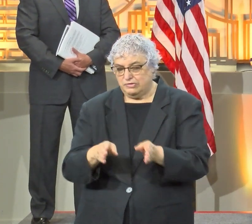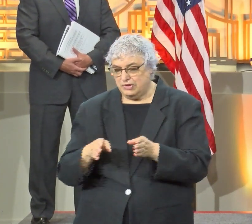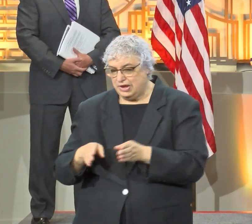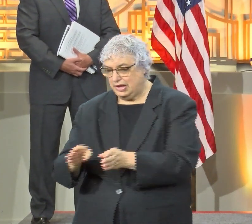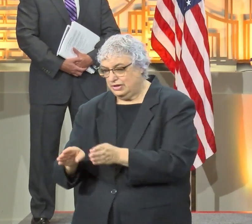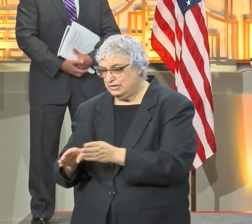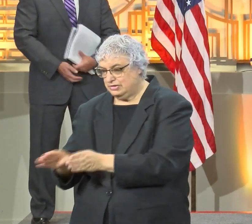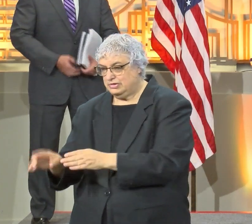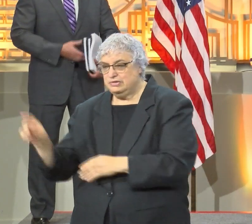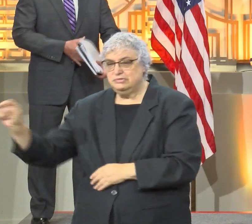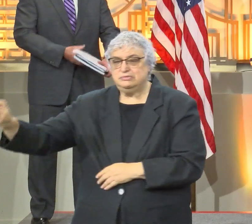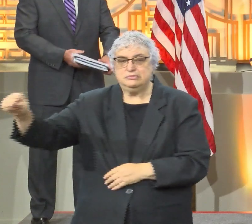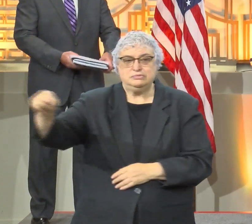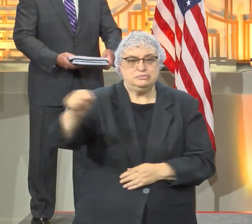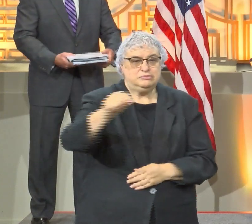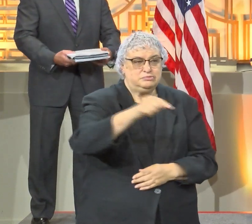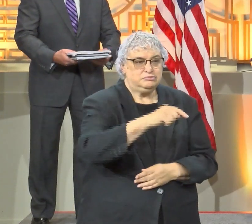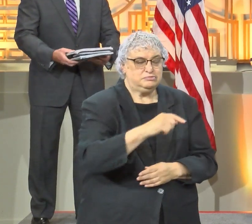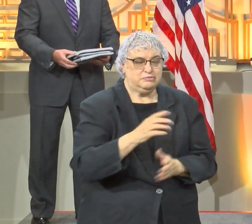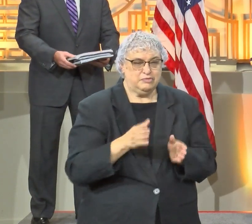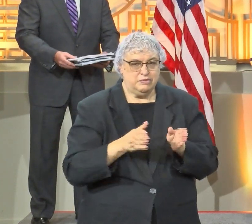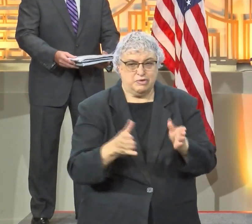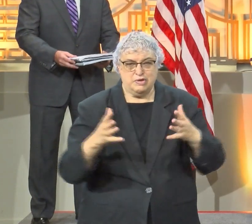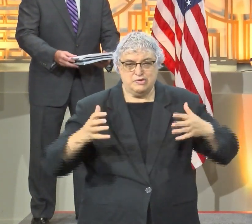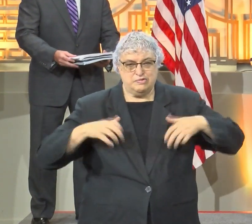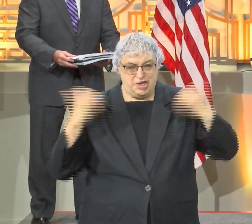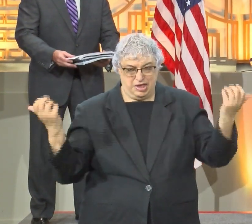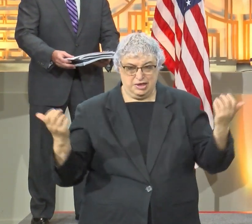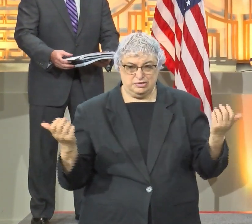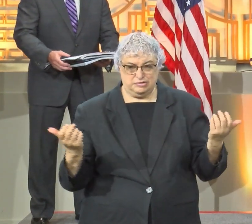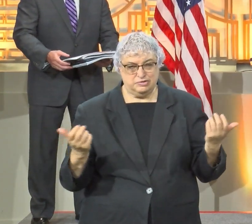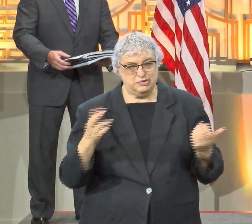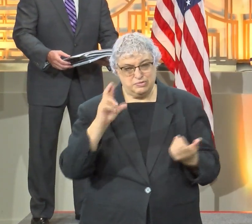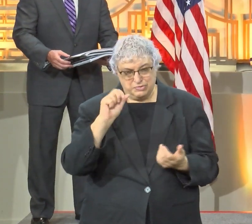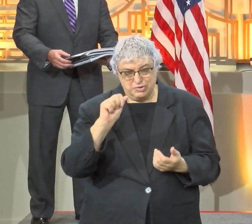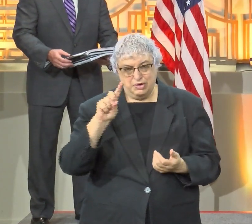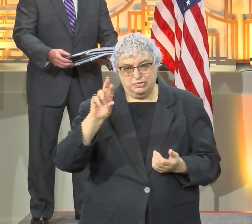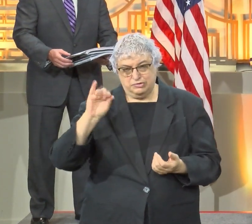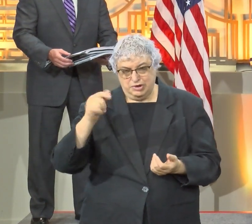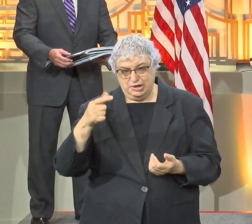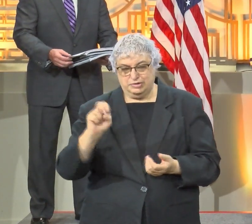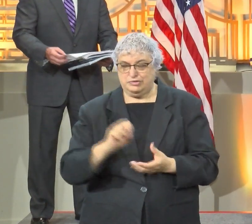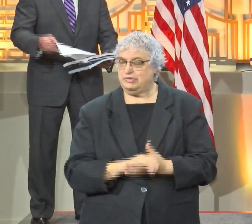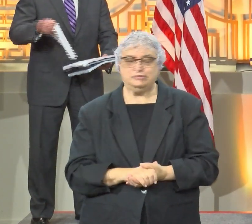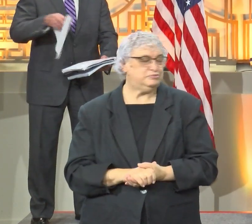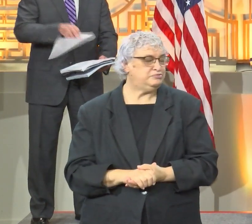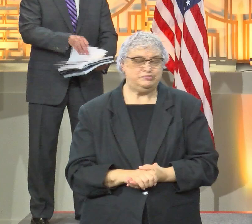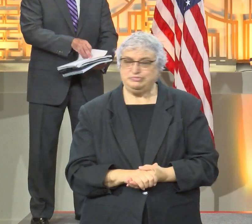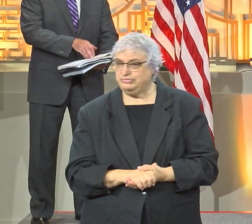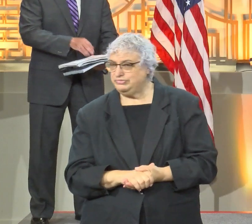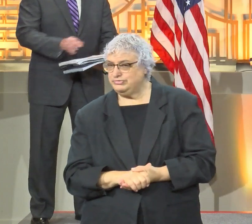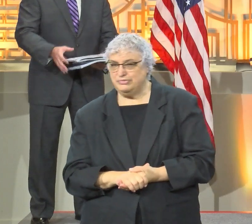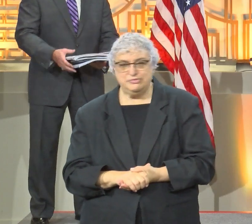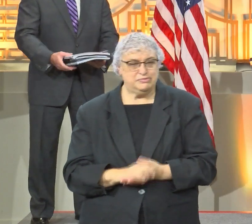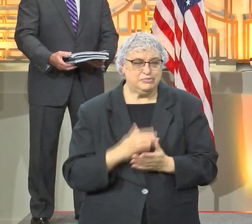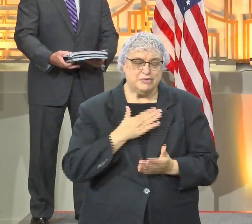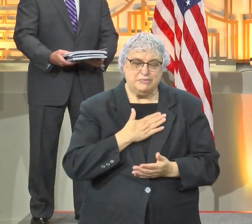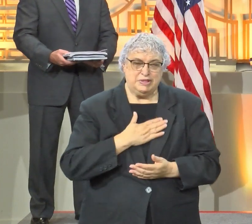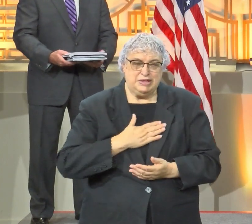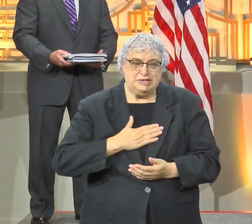streets, road rage, you name it. So let me just encourage everyone to